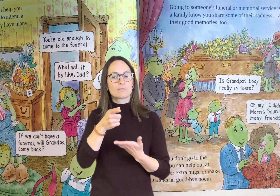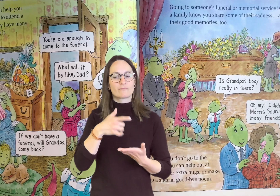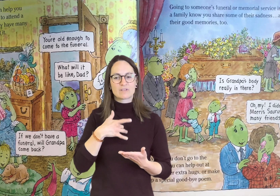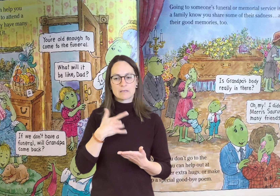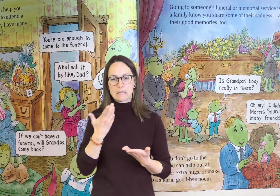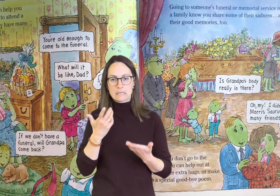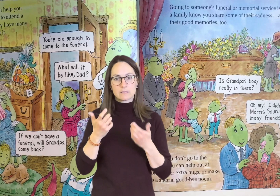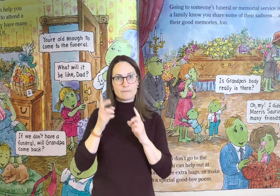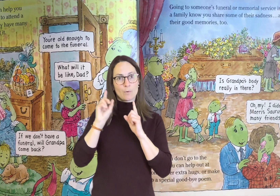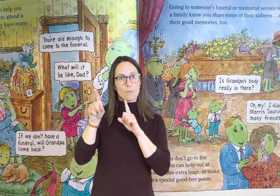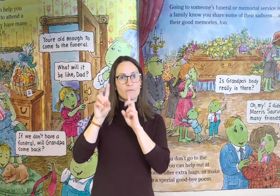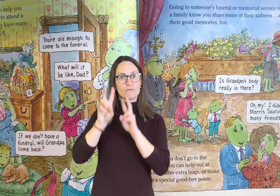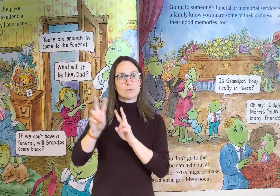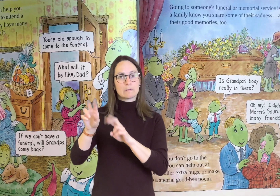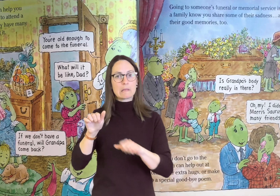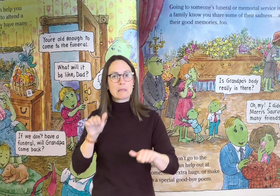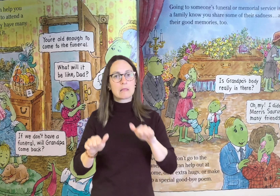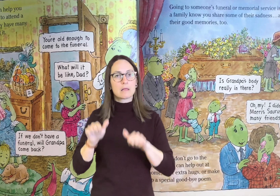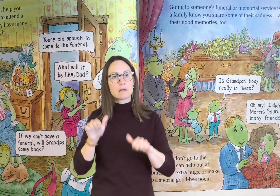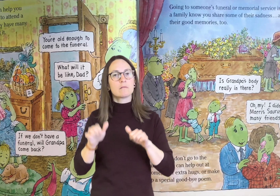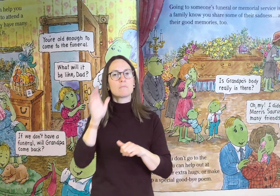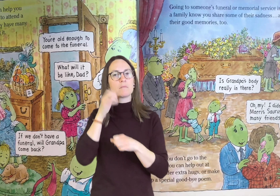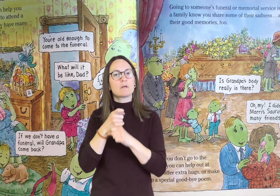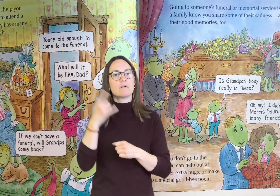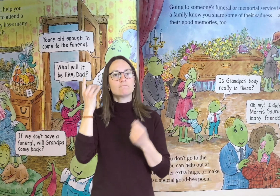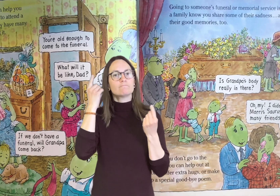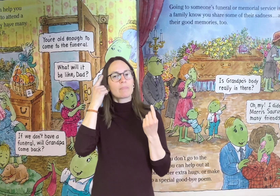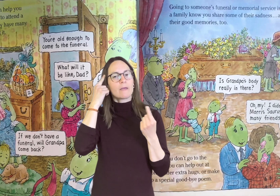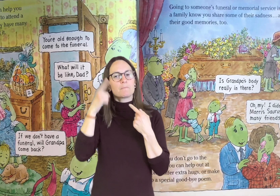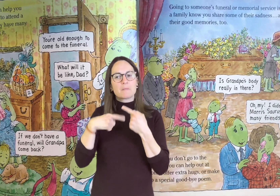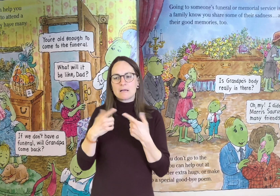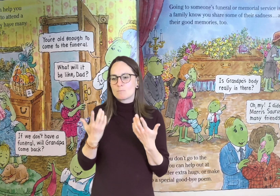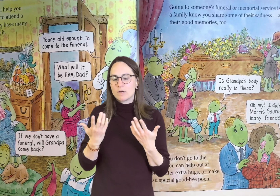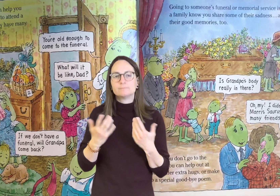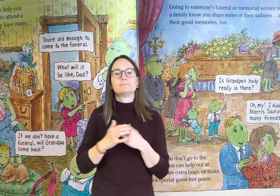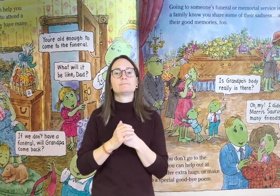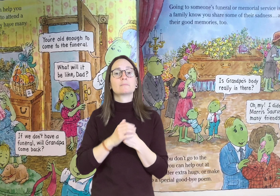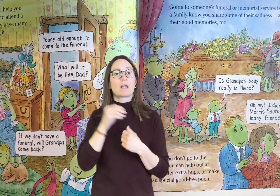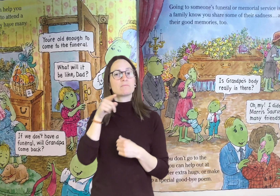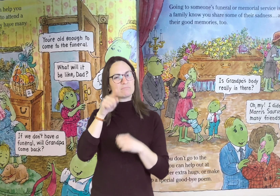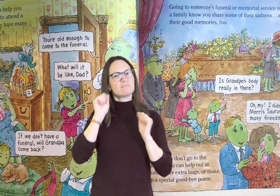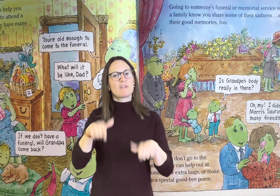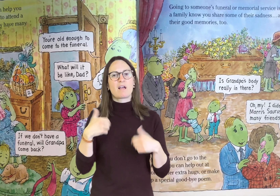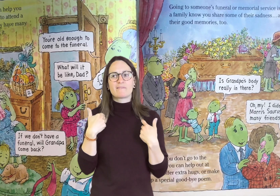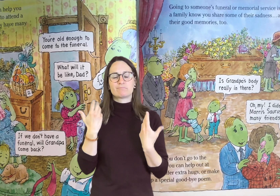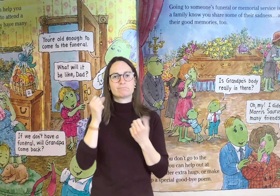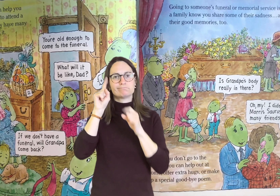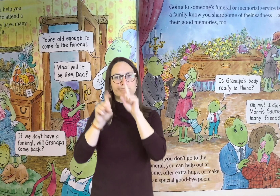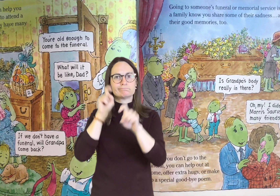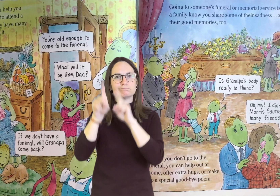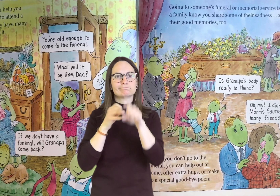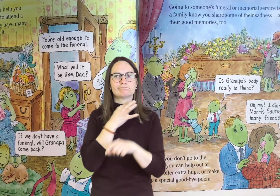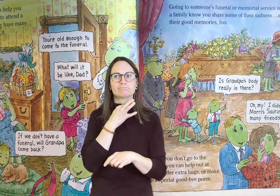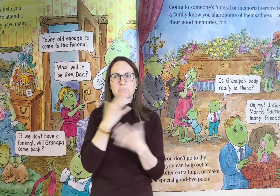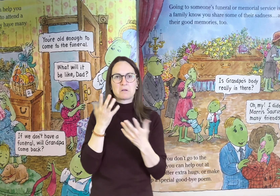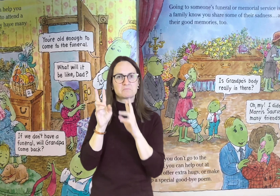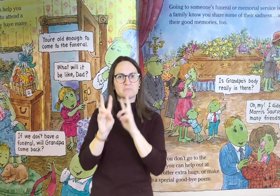Your parents can help you decide whether to attend a funeral. You may have many questions about it.